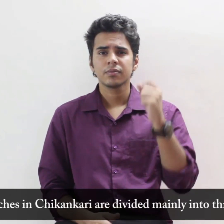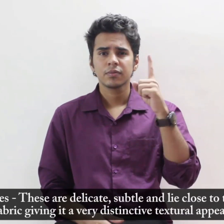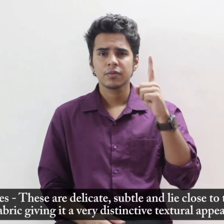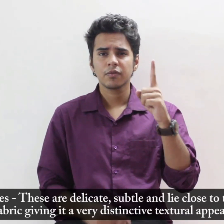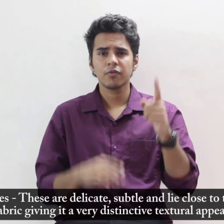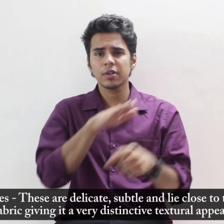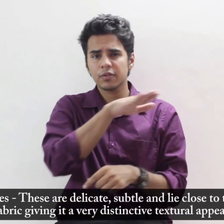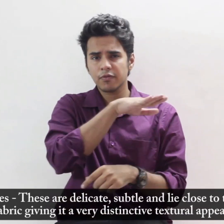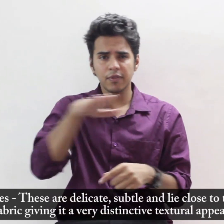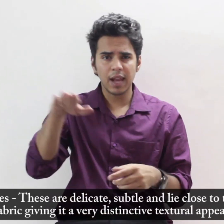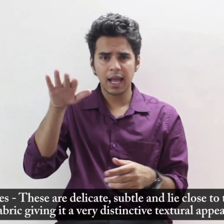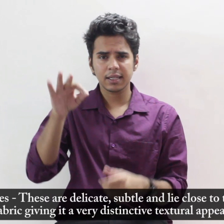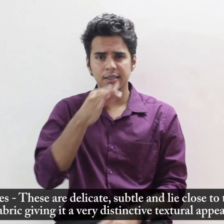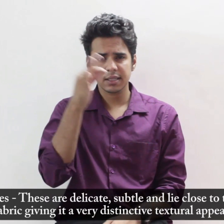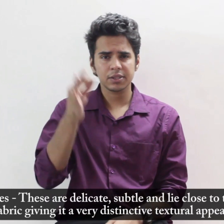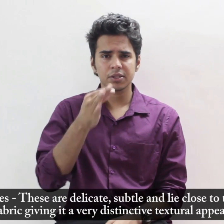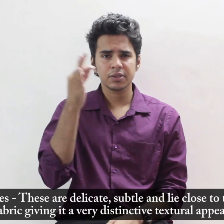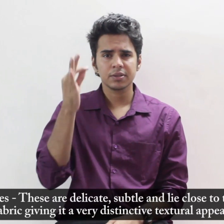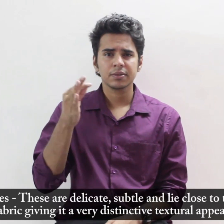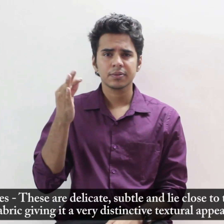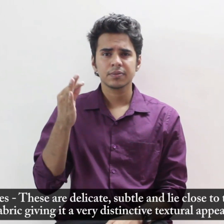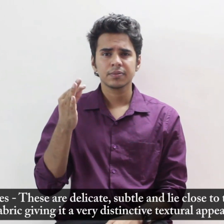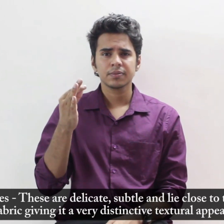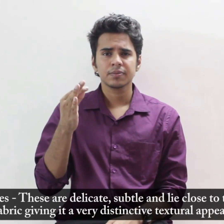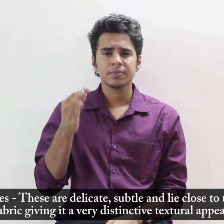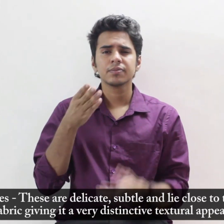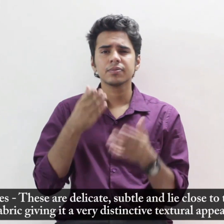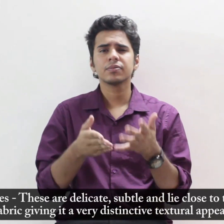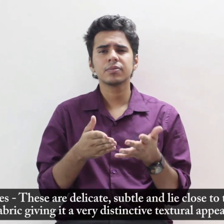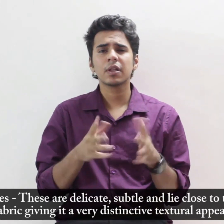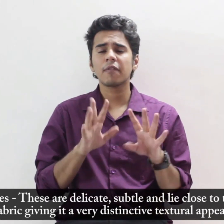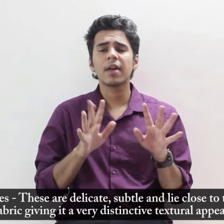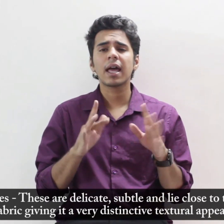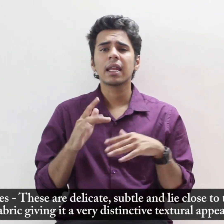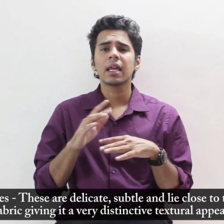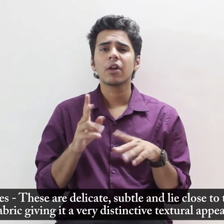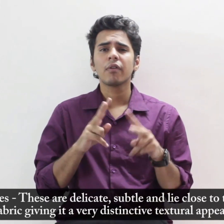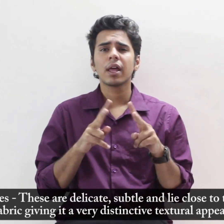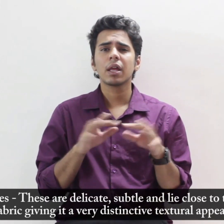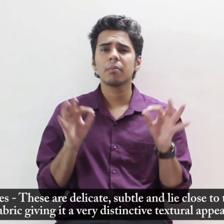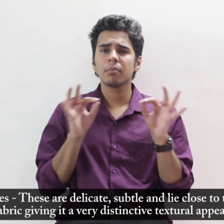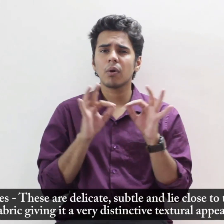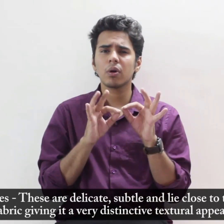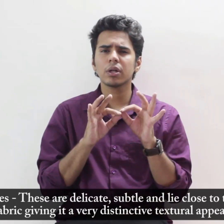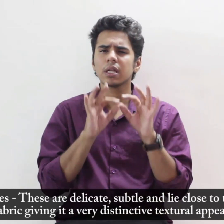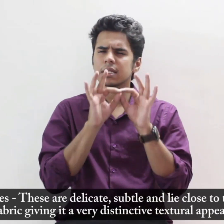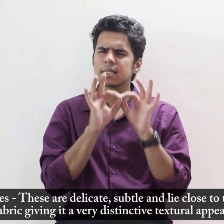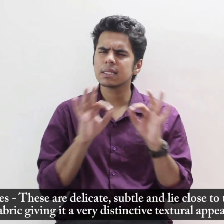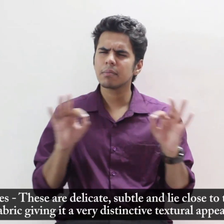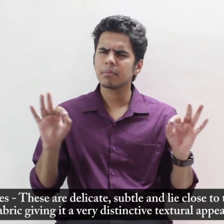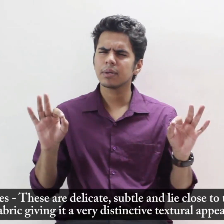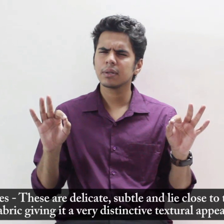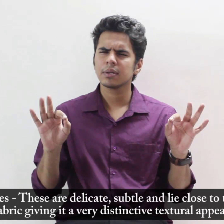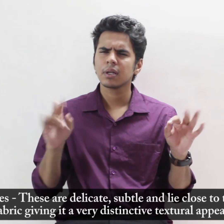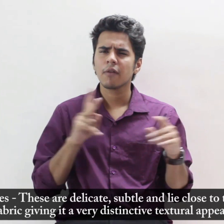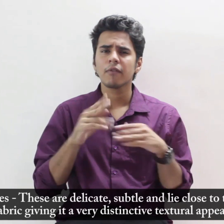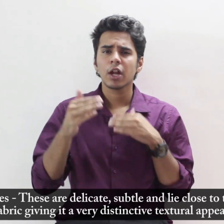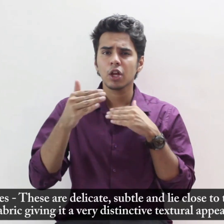Flat stitches. These are delicate, subtle, and lie close to the surface of the fabric, giving it a very